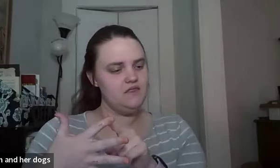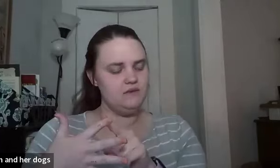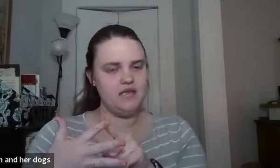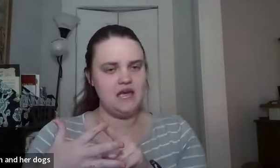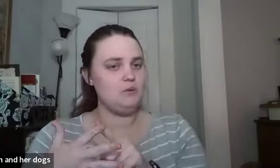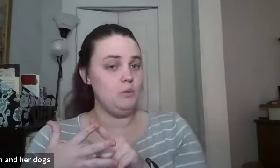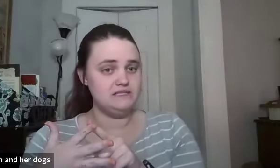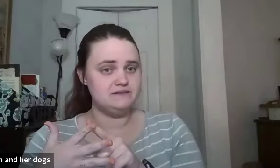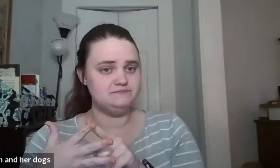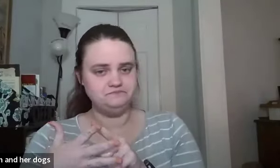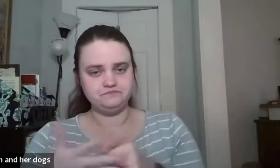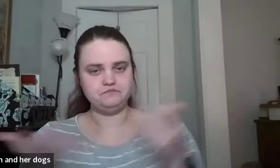Then we had what.